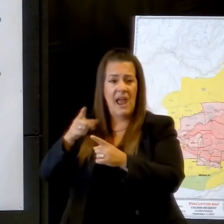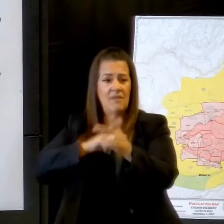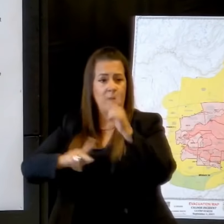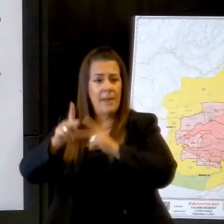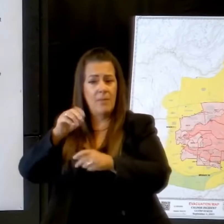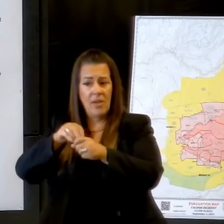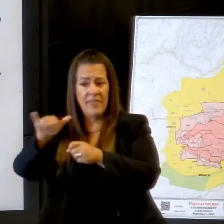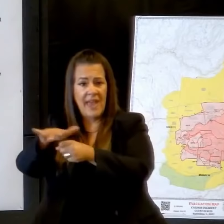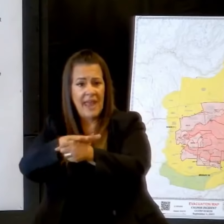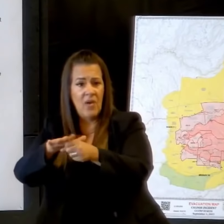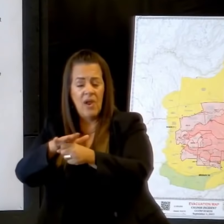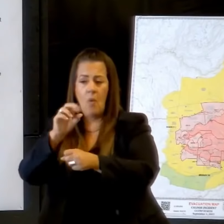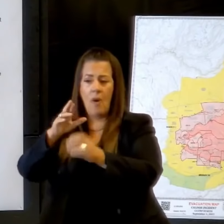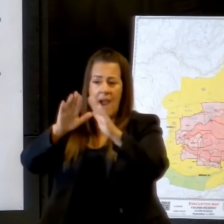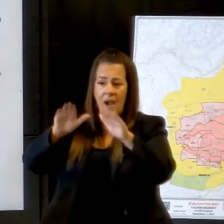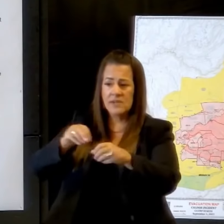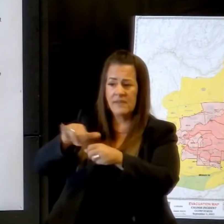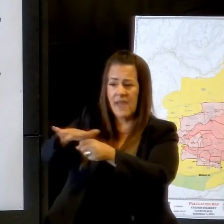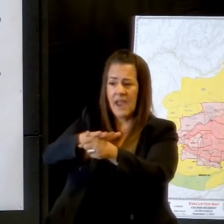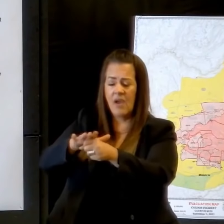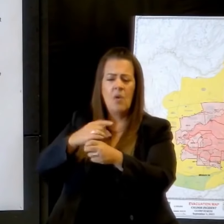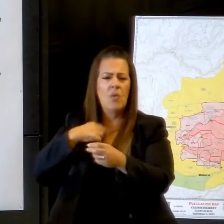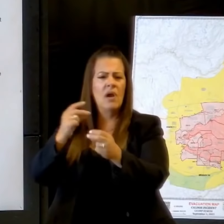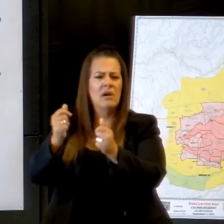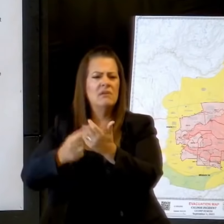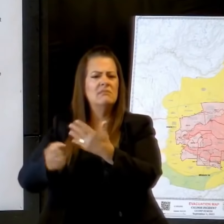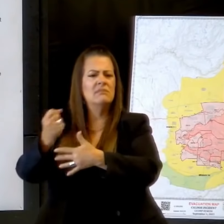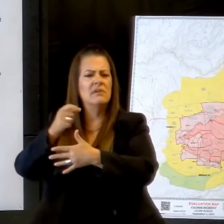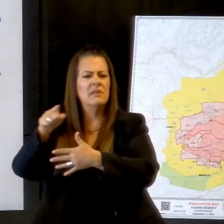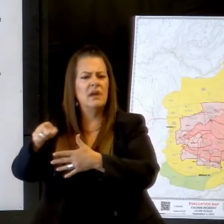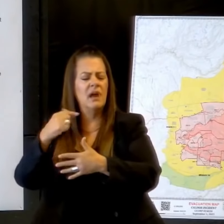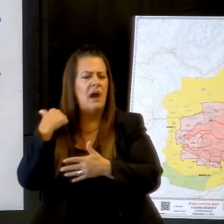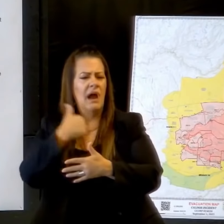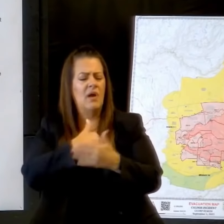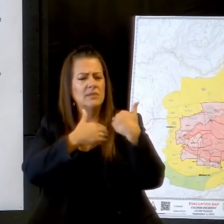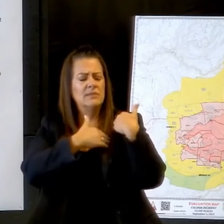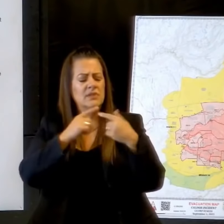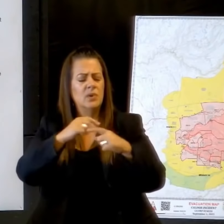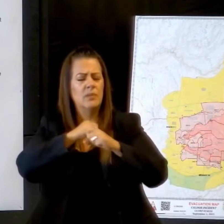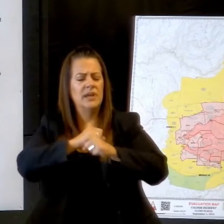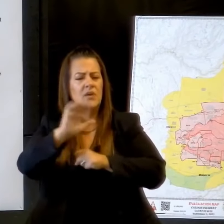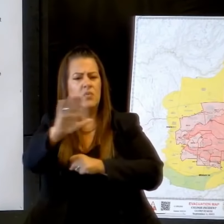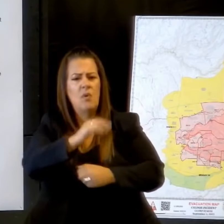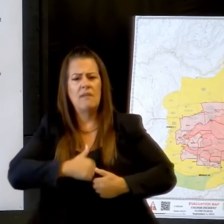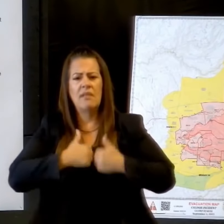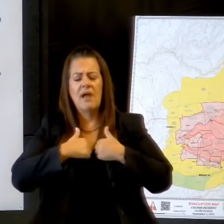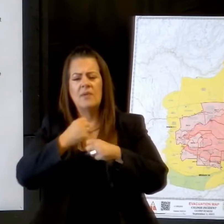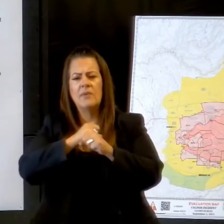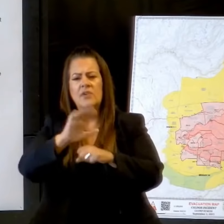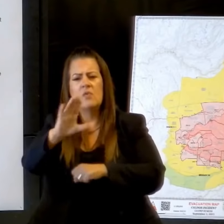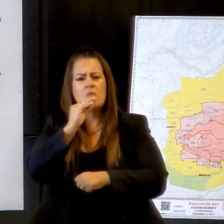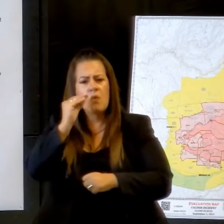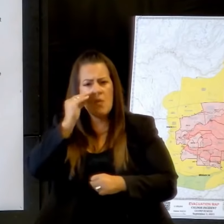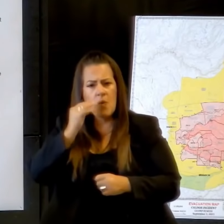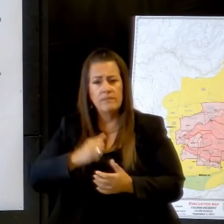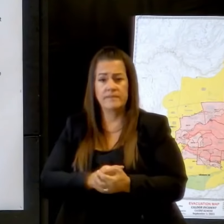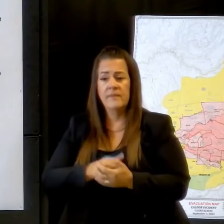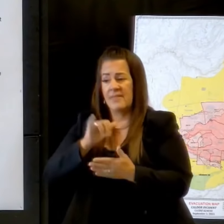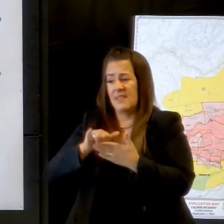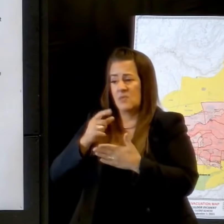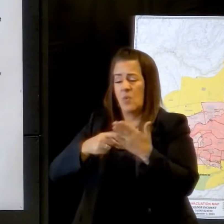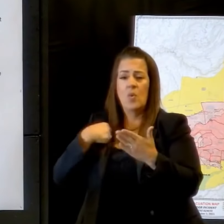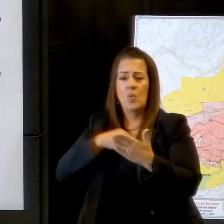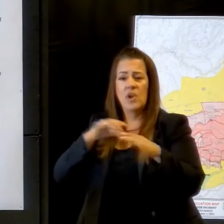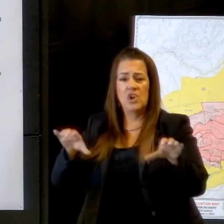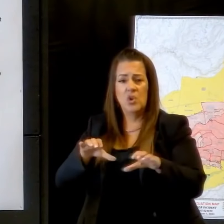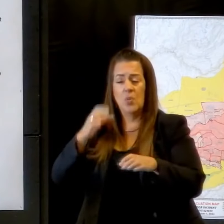fire, when the fire flared up, that was our initial response, is we were trying to protect life and property. Now that's exactly what we're doing on the east end of the fire.